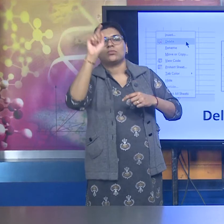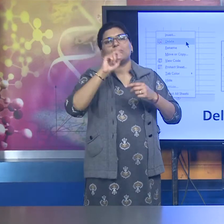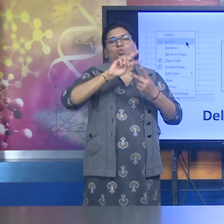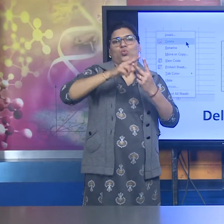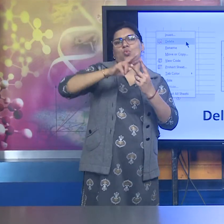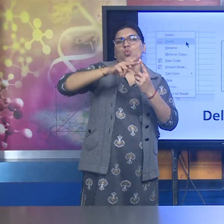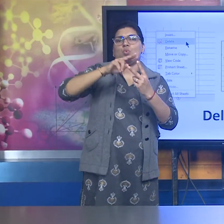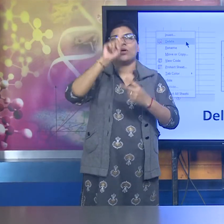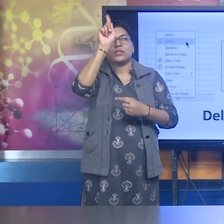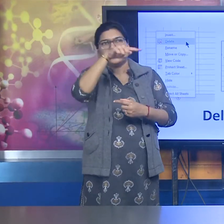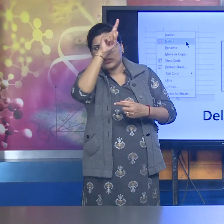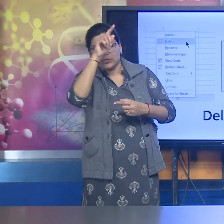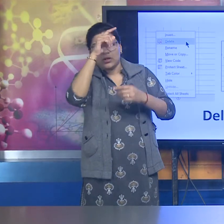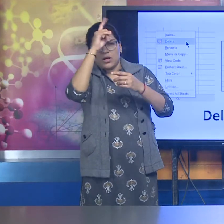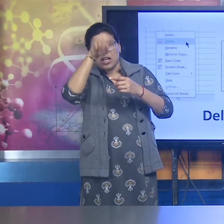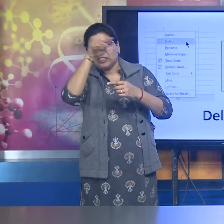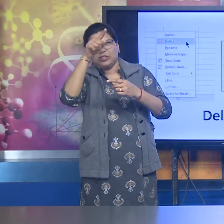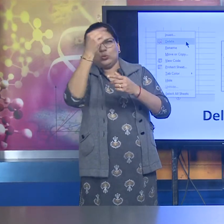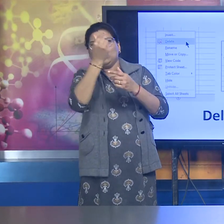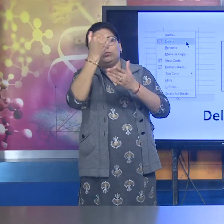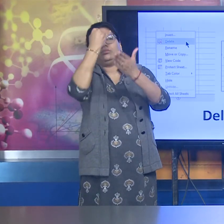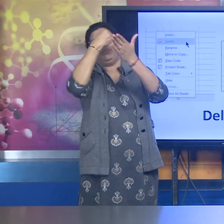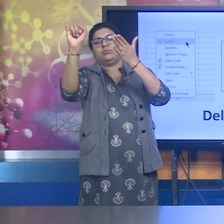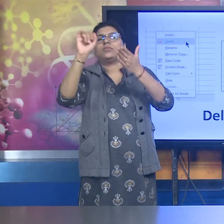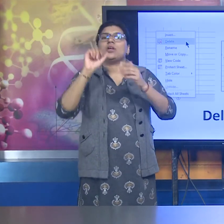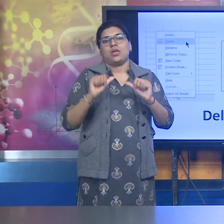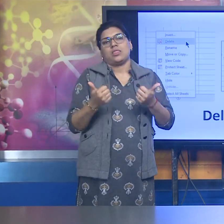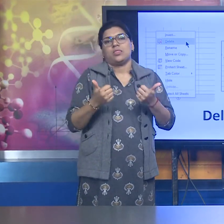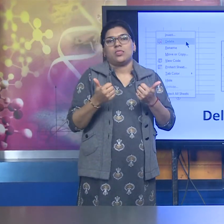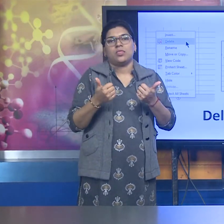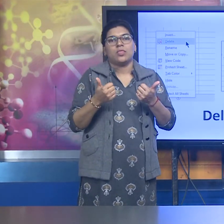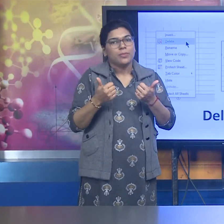You can easily delete it.